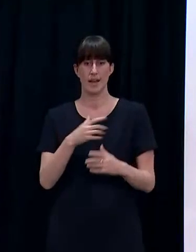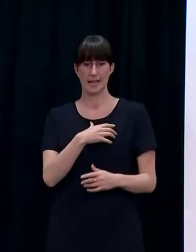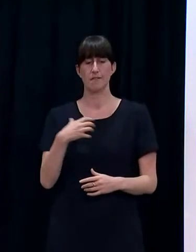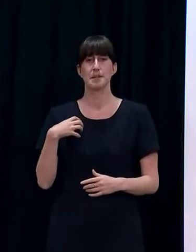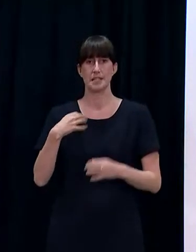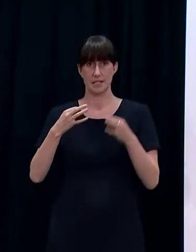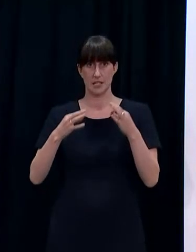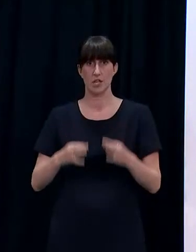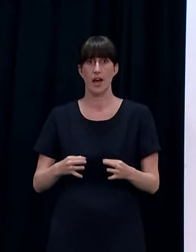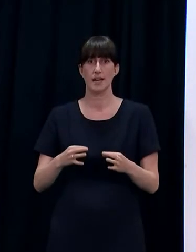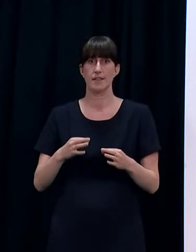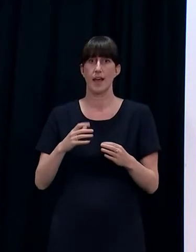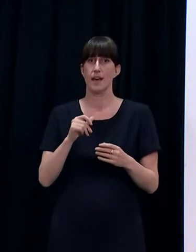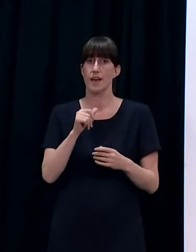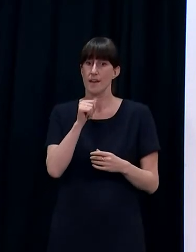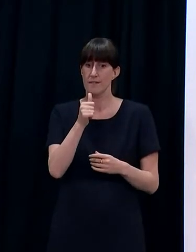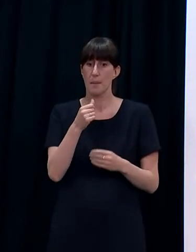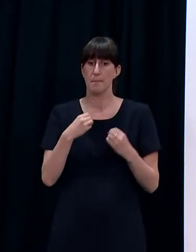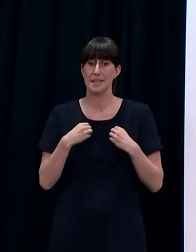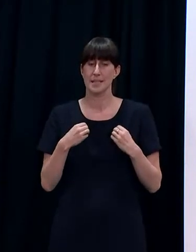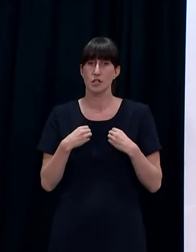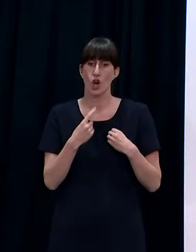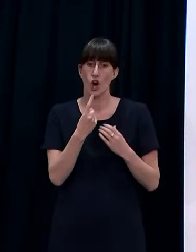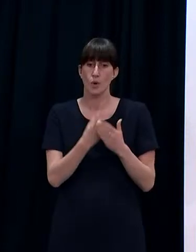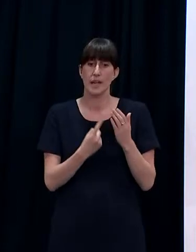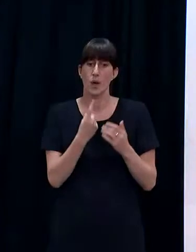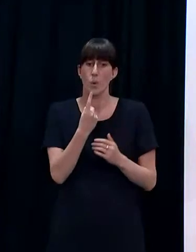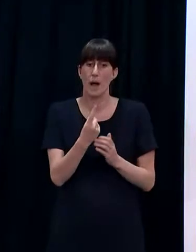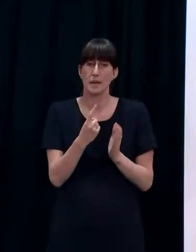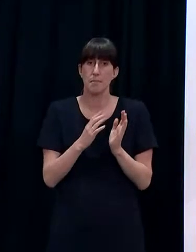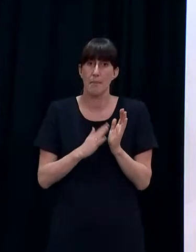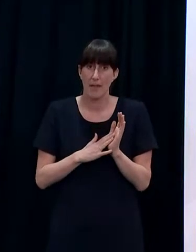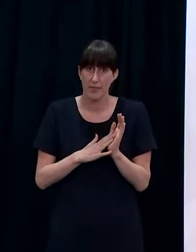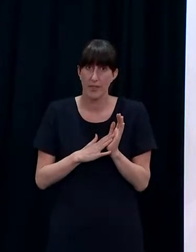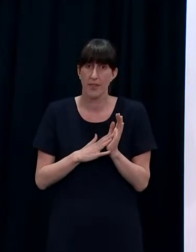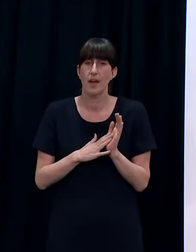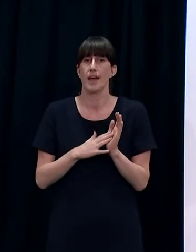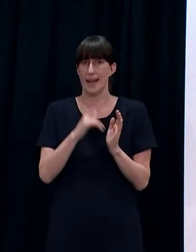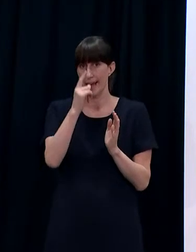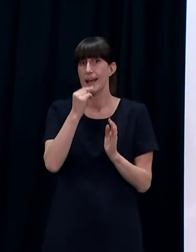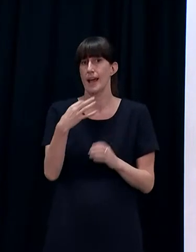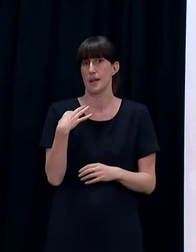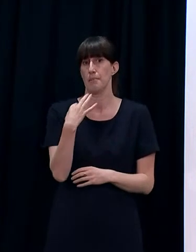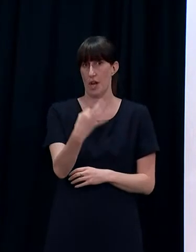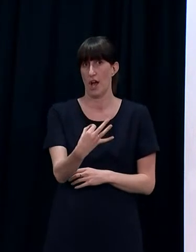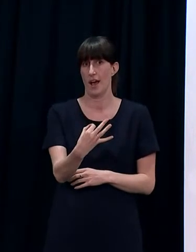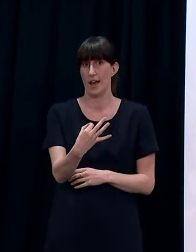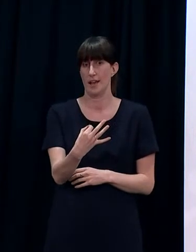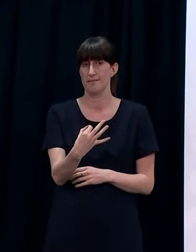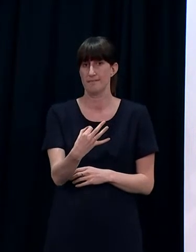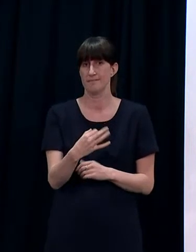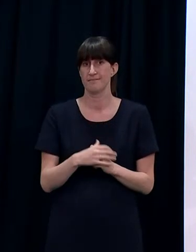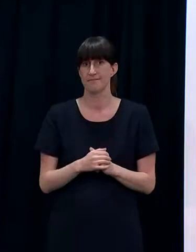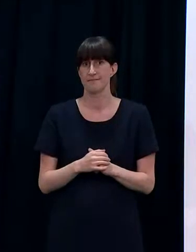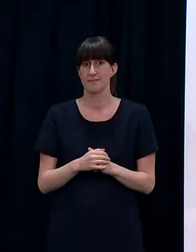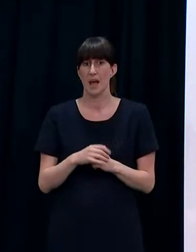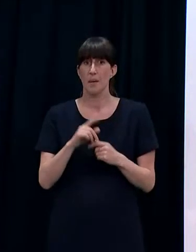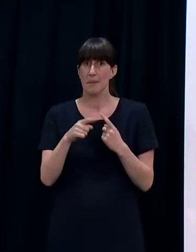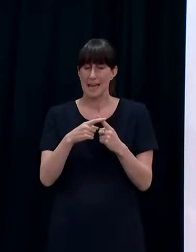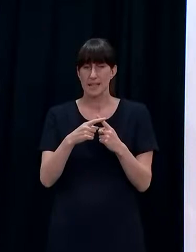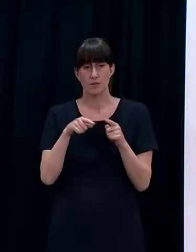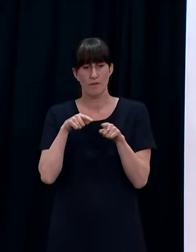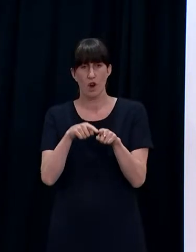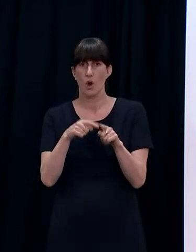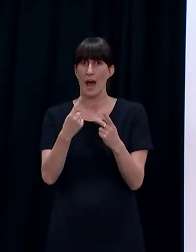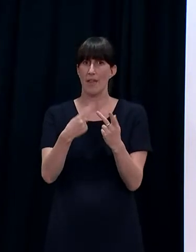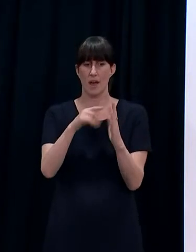for the resurgent support payment from 6 months to 1 month. These businesses will still be required to meet the other eligibility